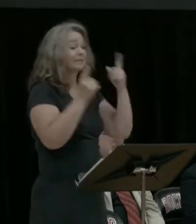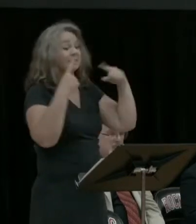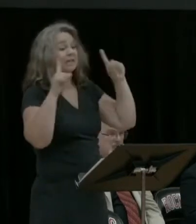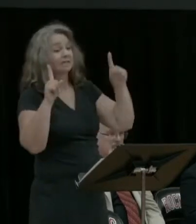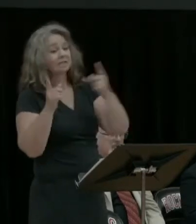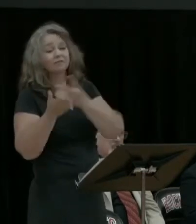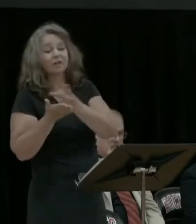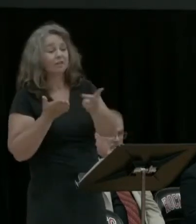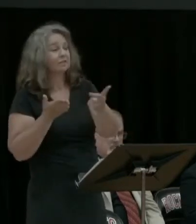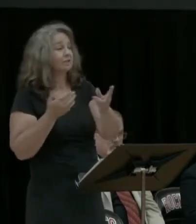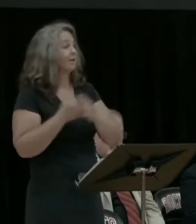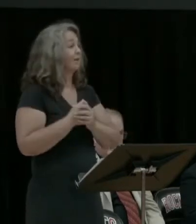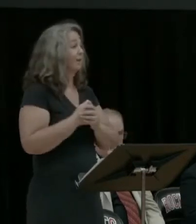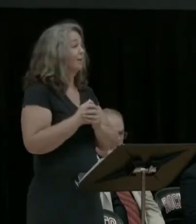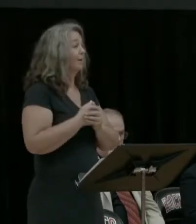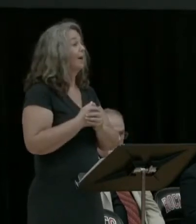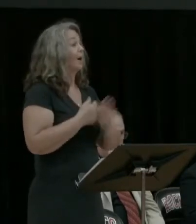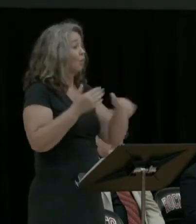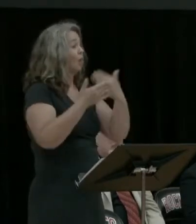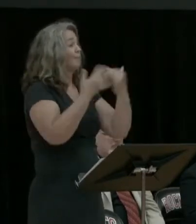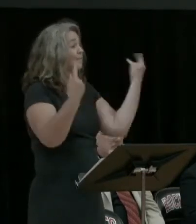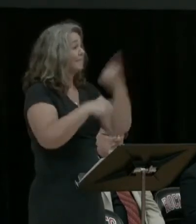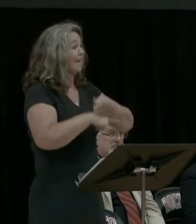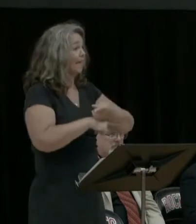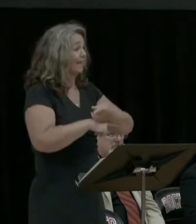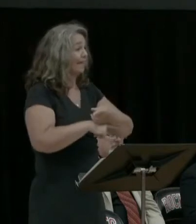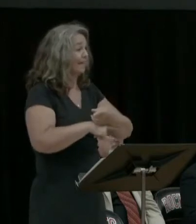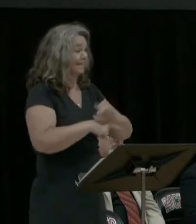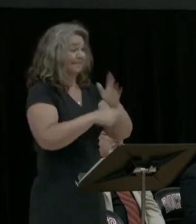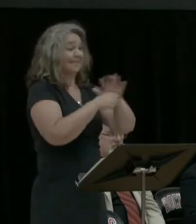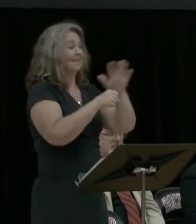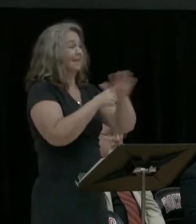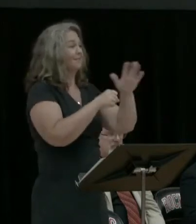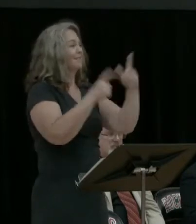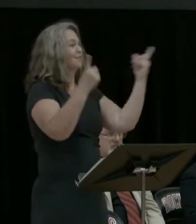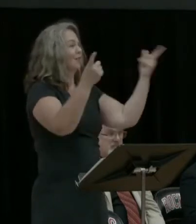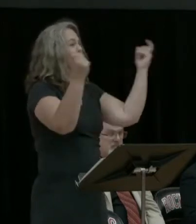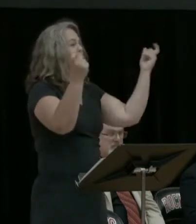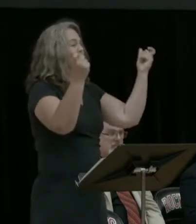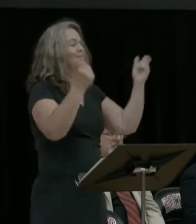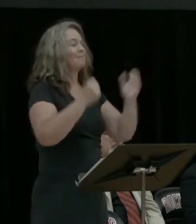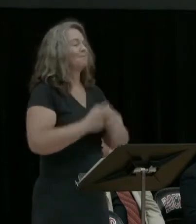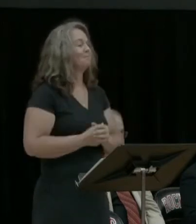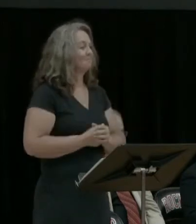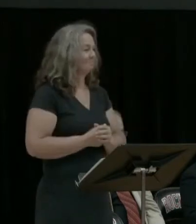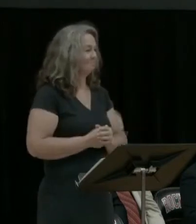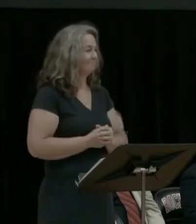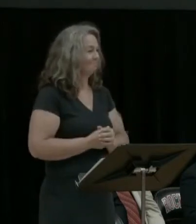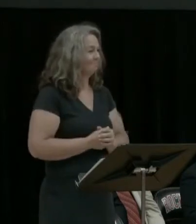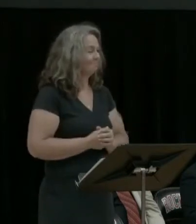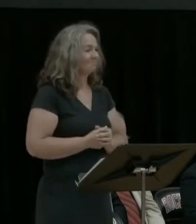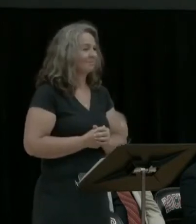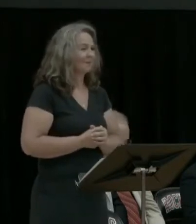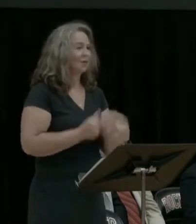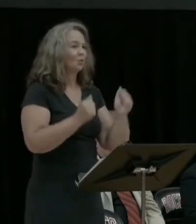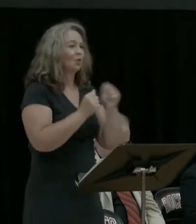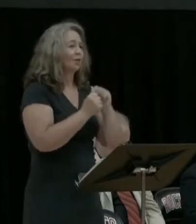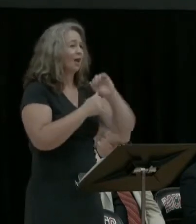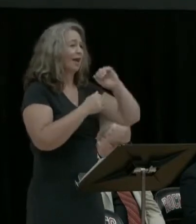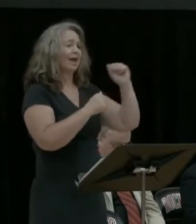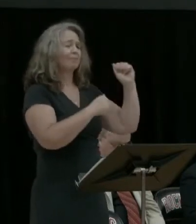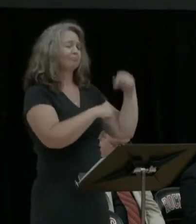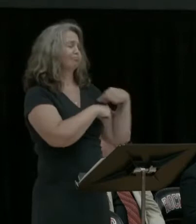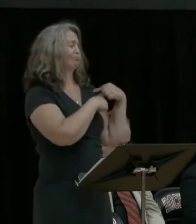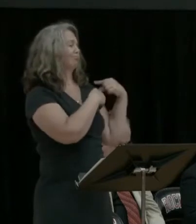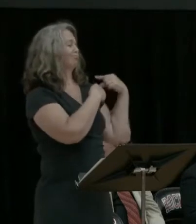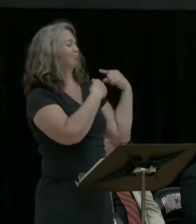year, just making it to this day in one piece is enough to celebrate. So, at the culmination of